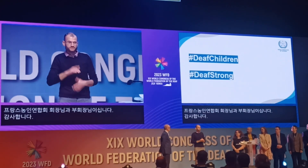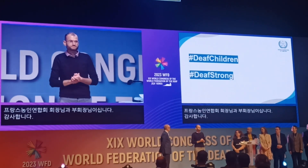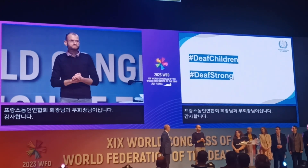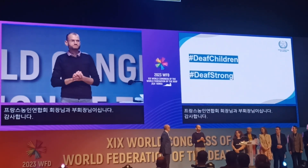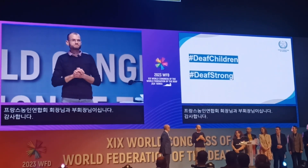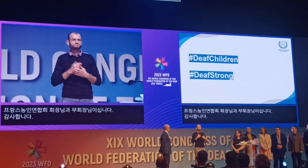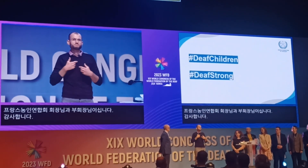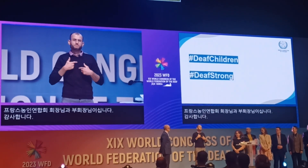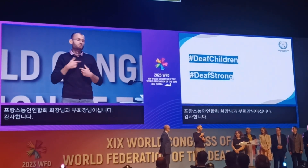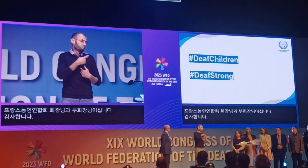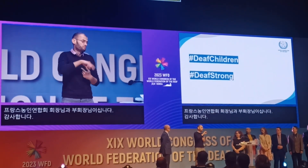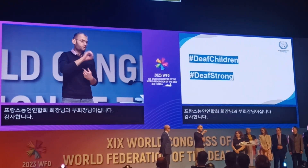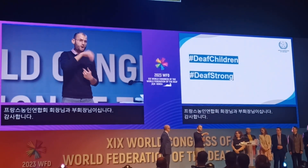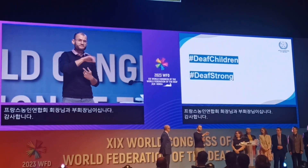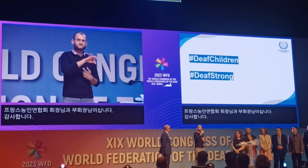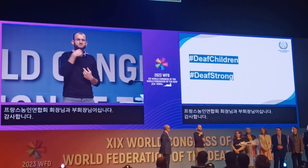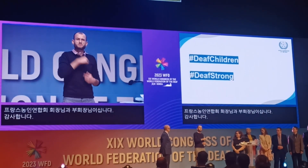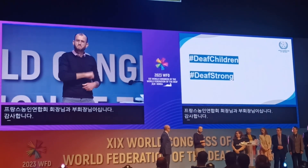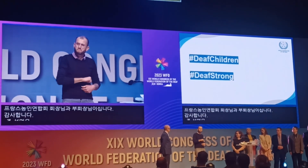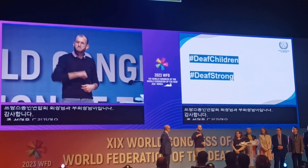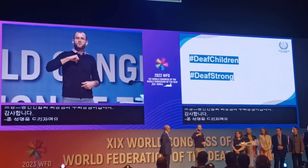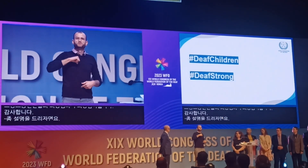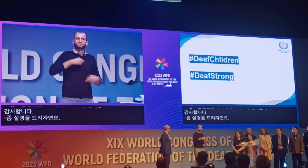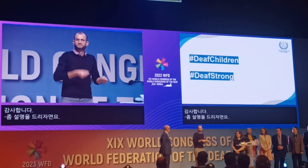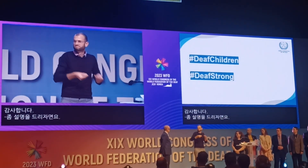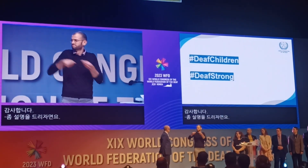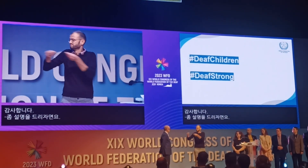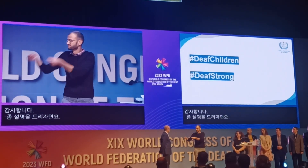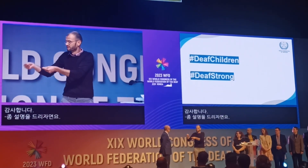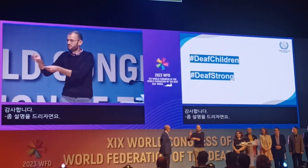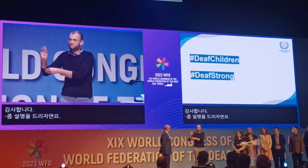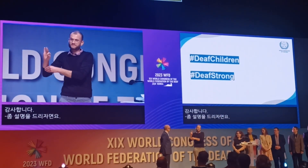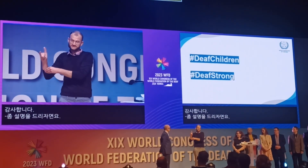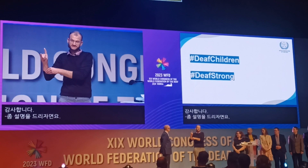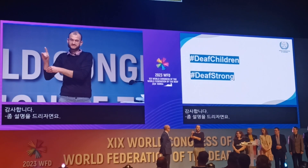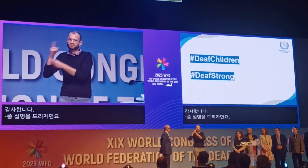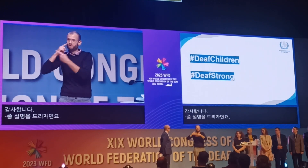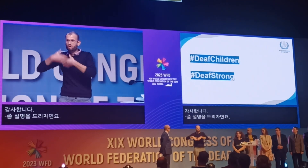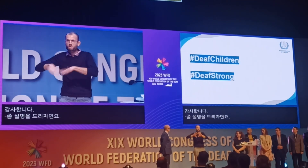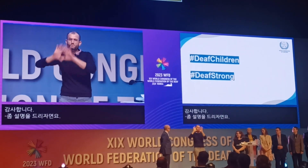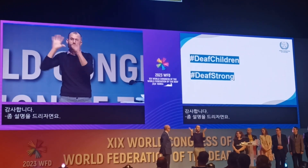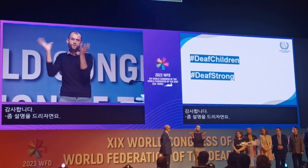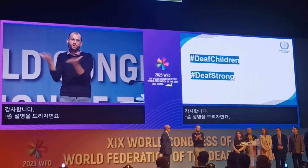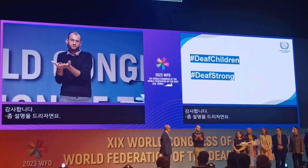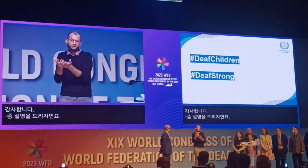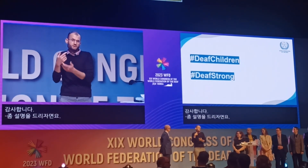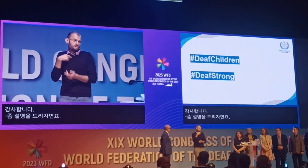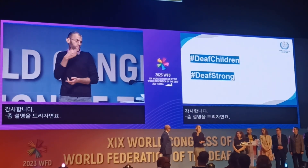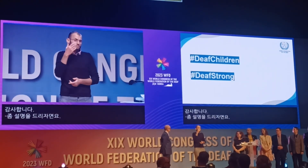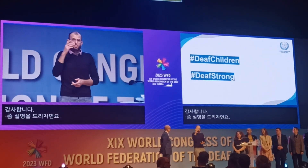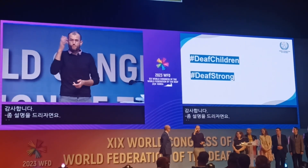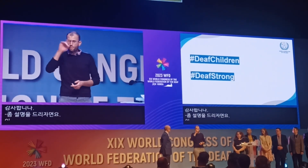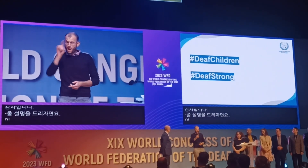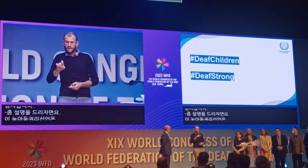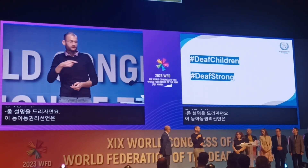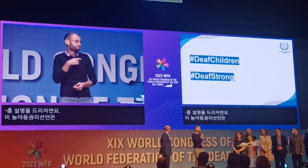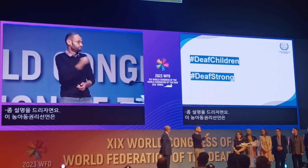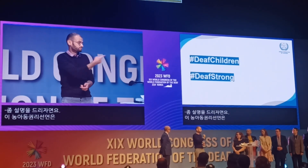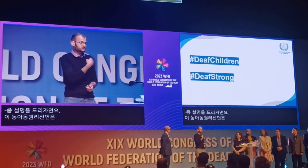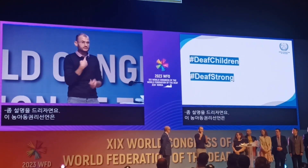This Declaration on the Rights of Deaf Children is something that we as an ordinary member are proud to share